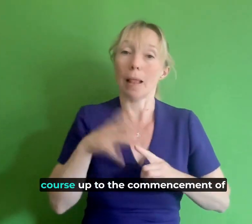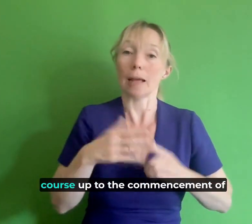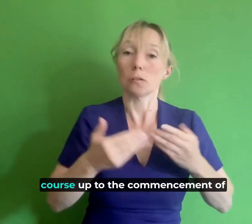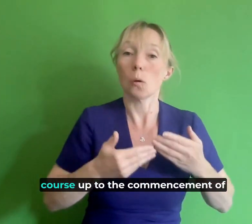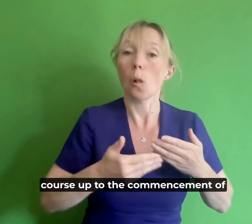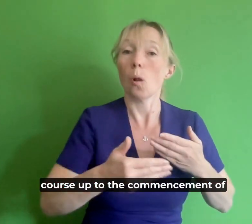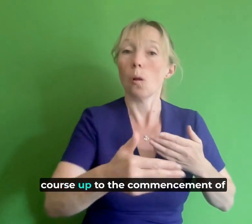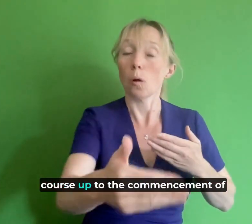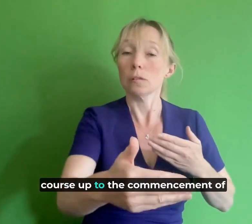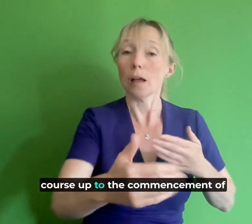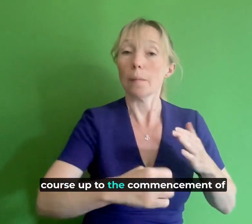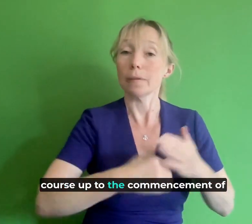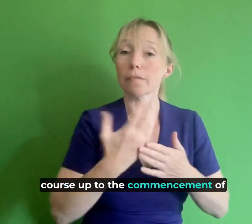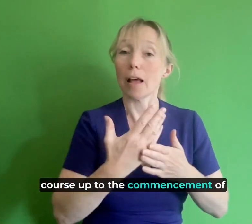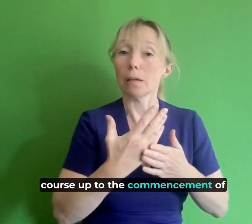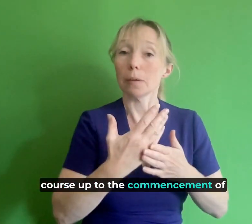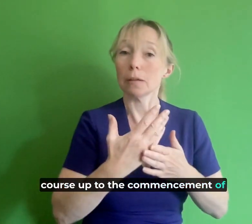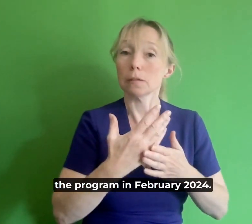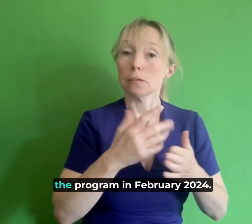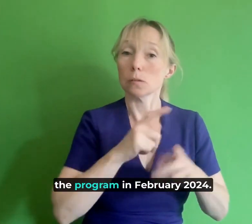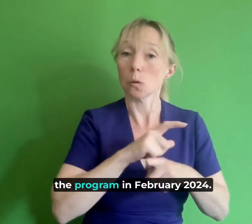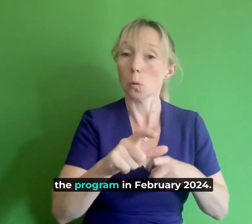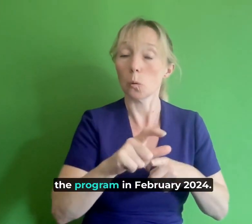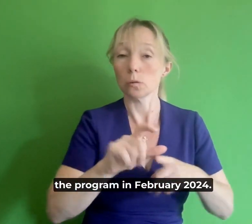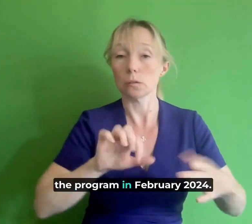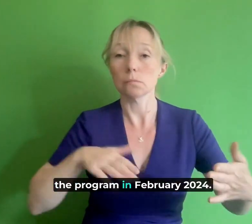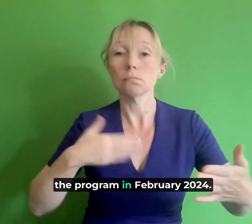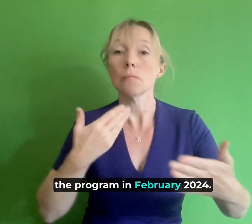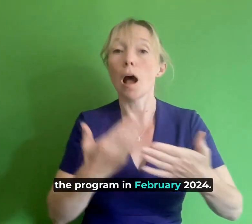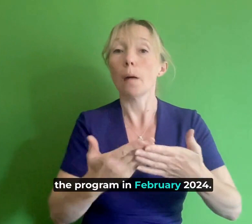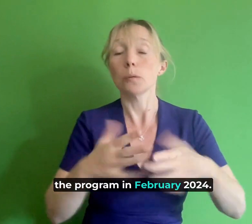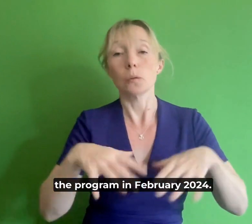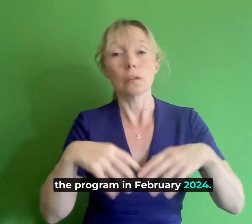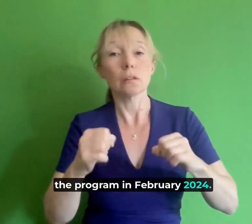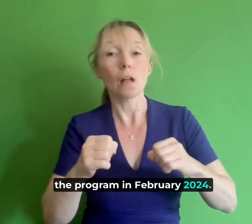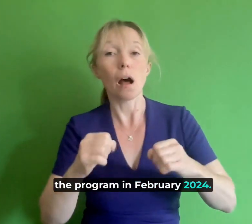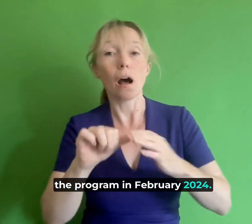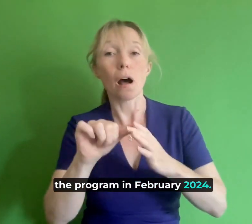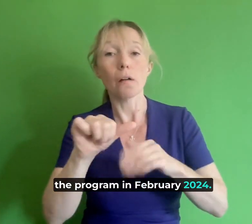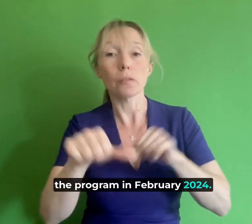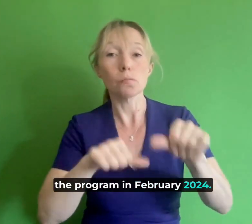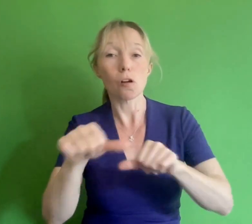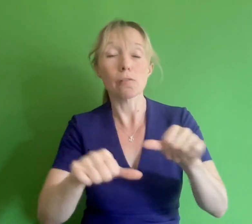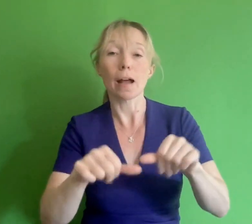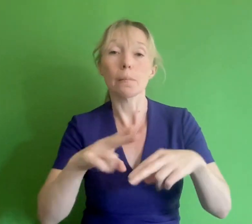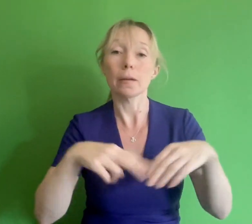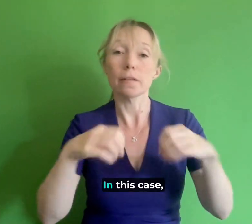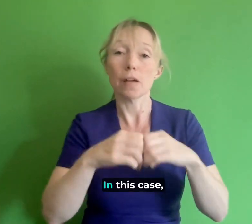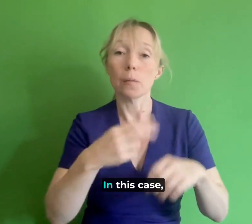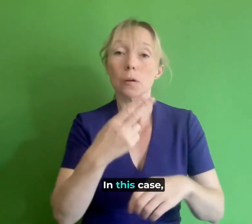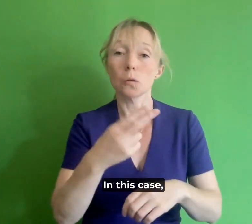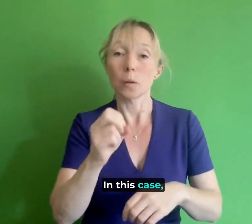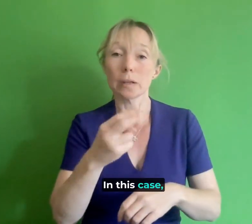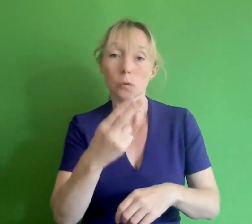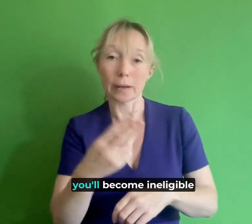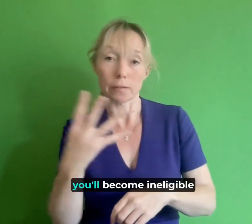course up to the commencement of the programme in February 2024. In this case, you'll